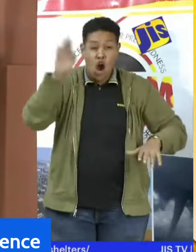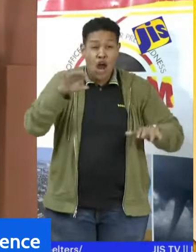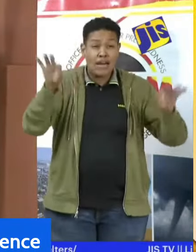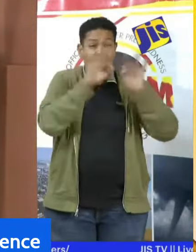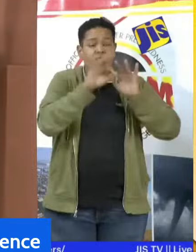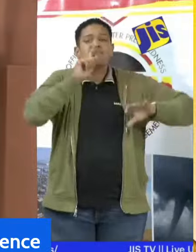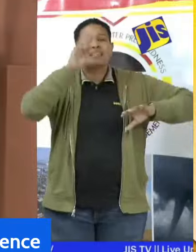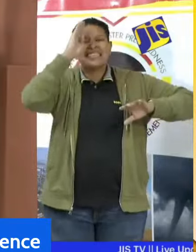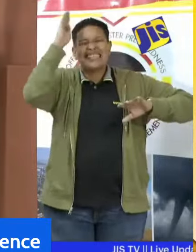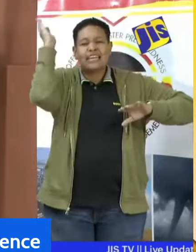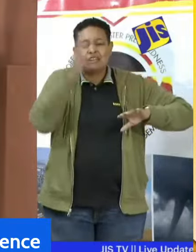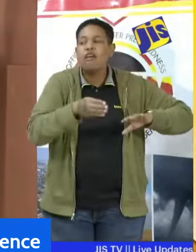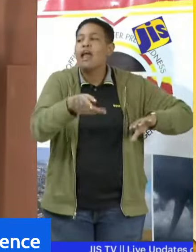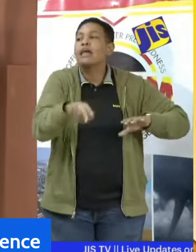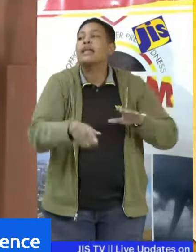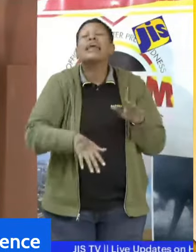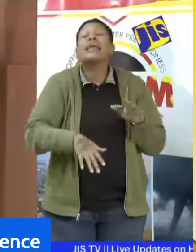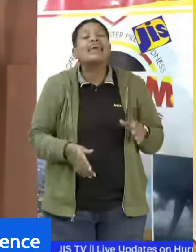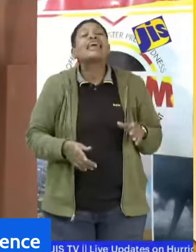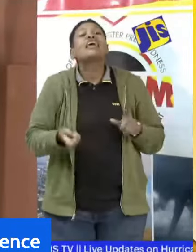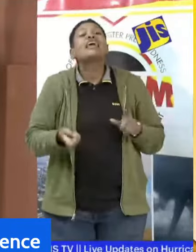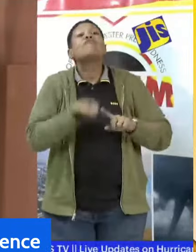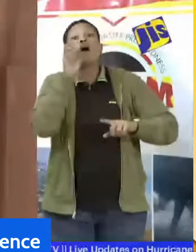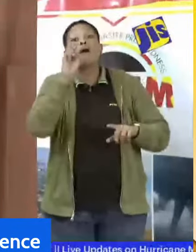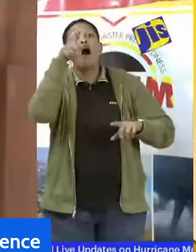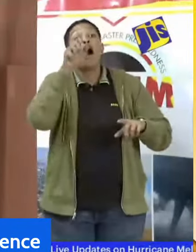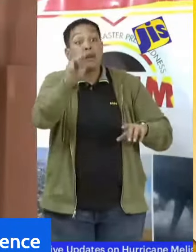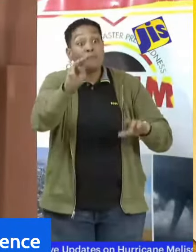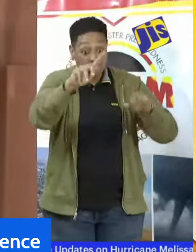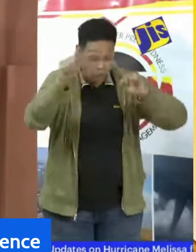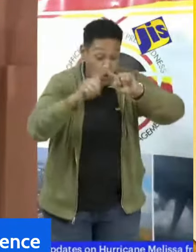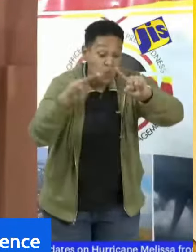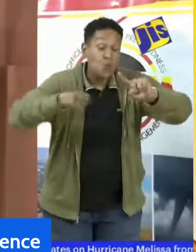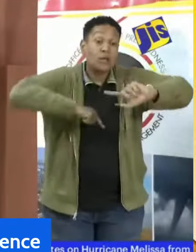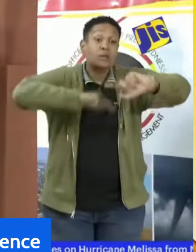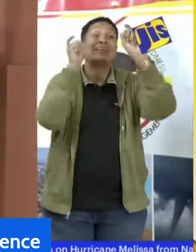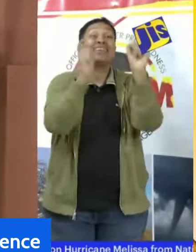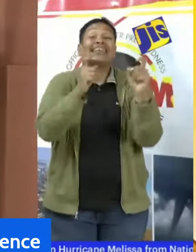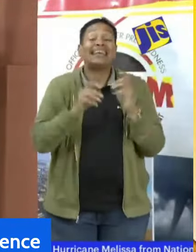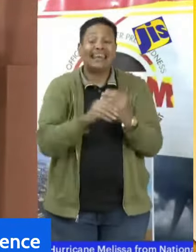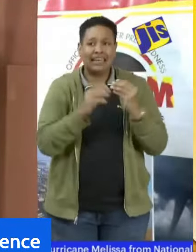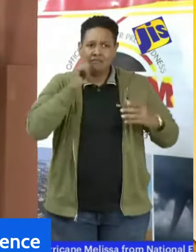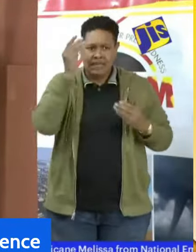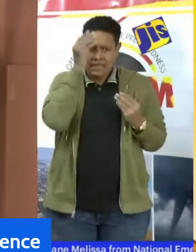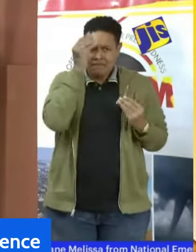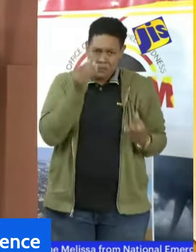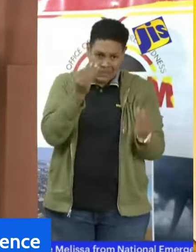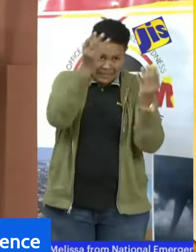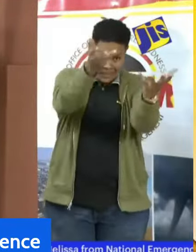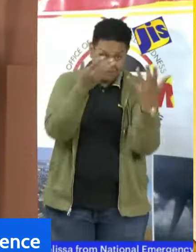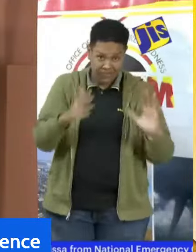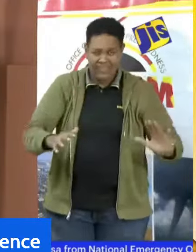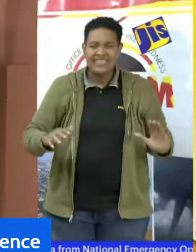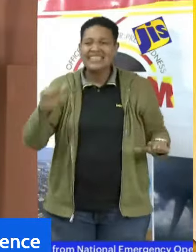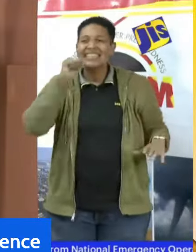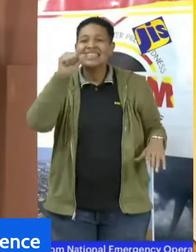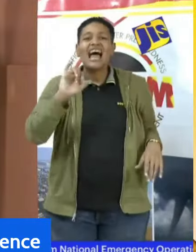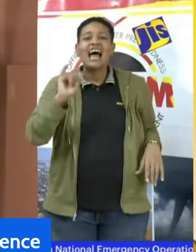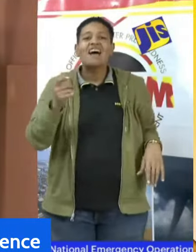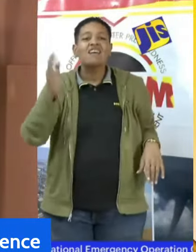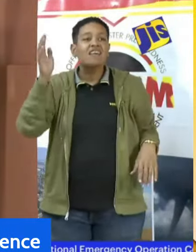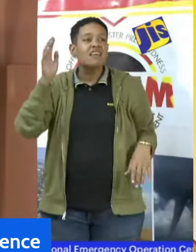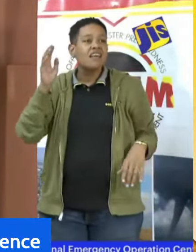comes directly out of the ODPEM. So when we give the information, it is not